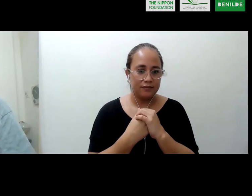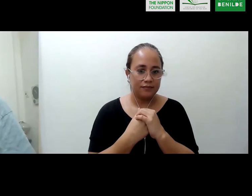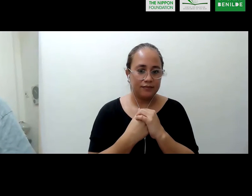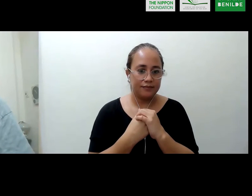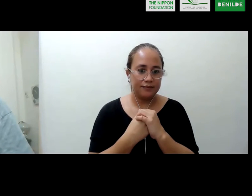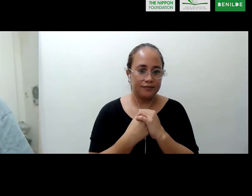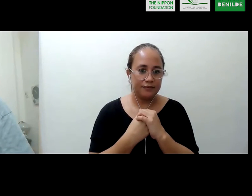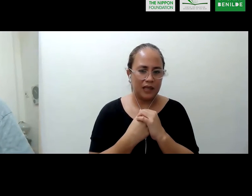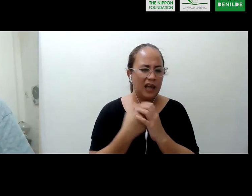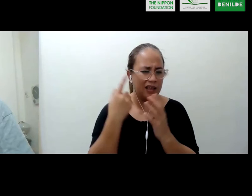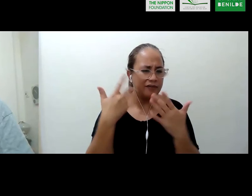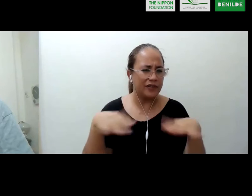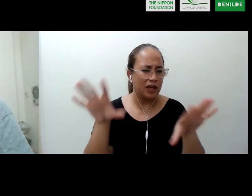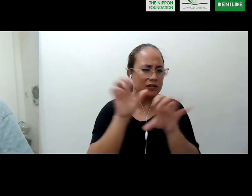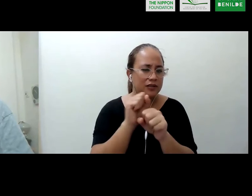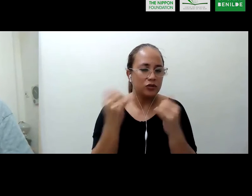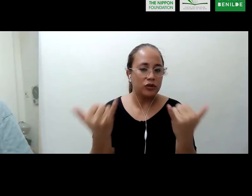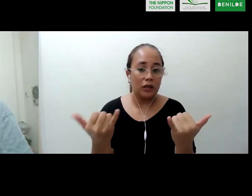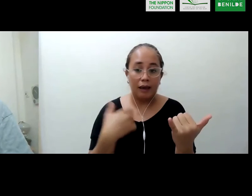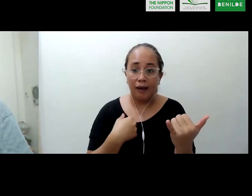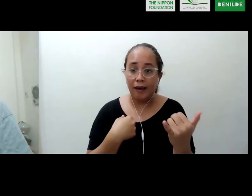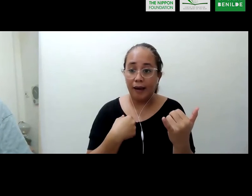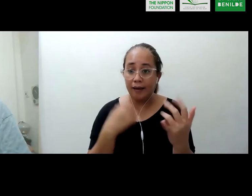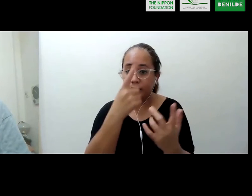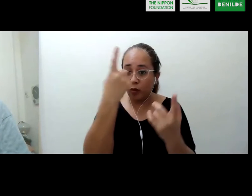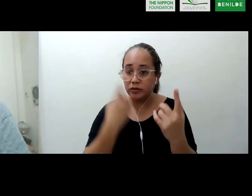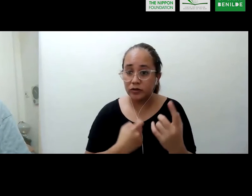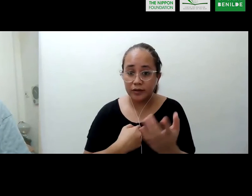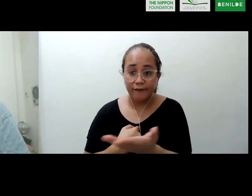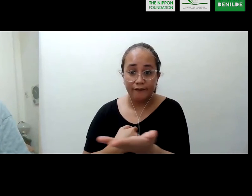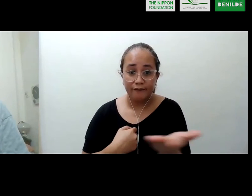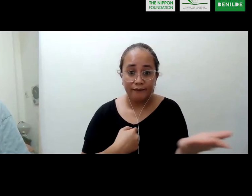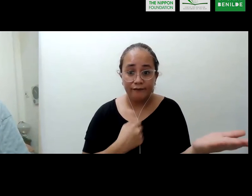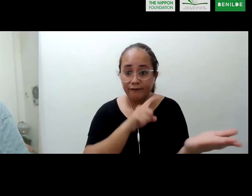I think that's all for today, unless you have any specific question.